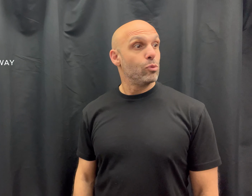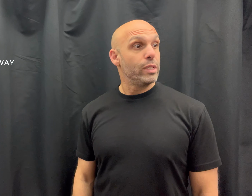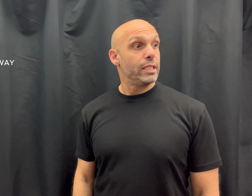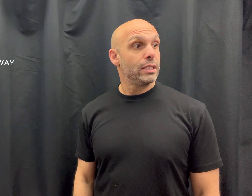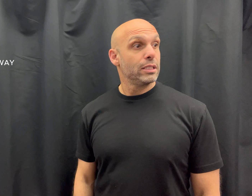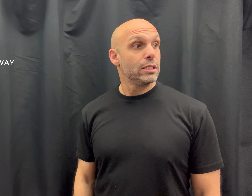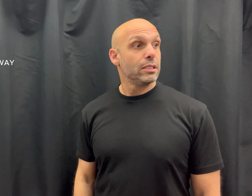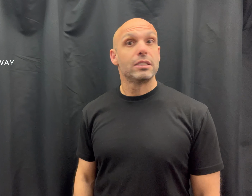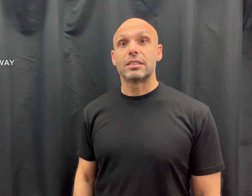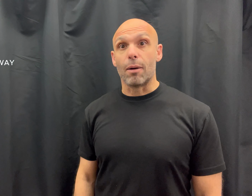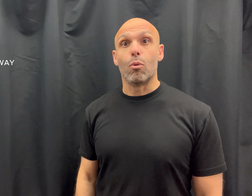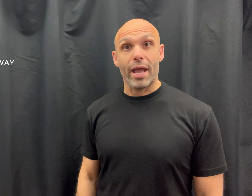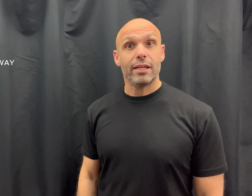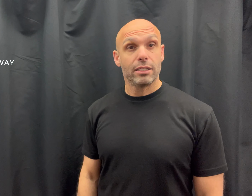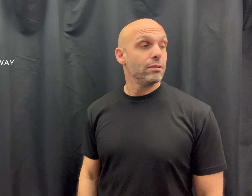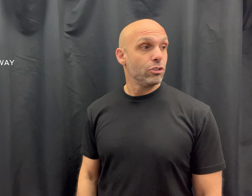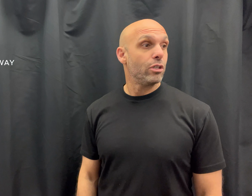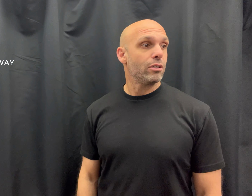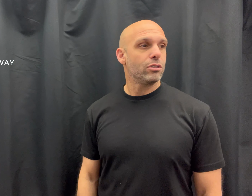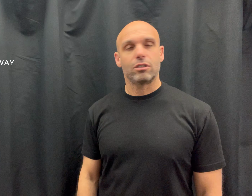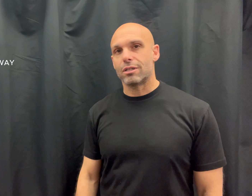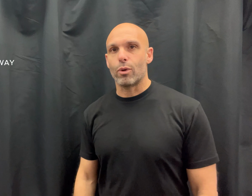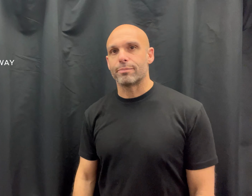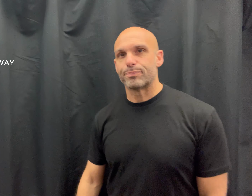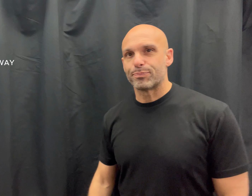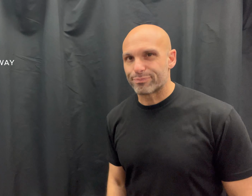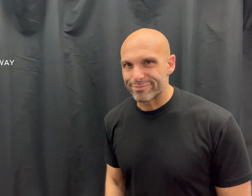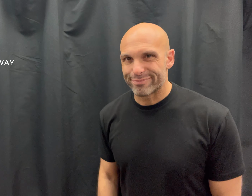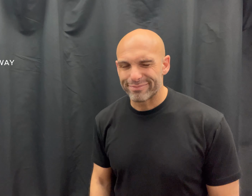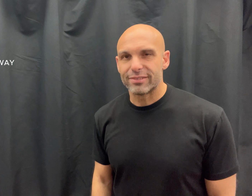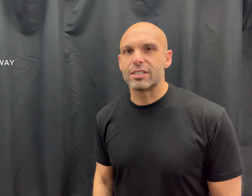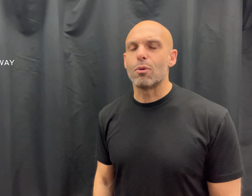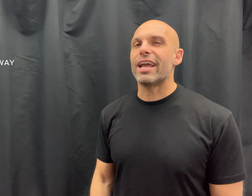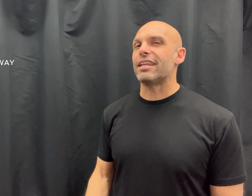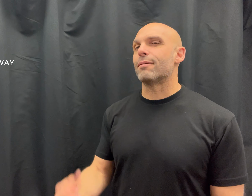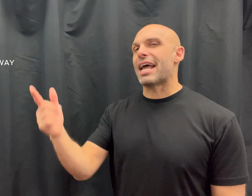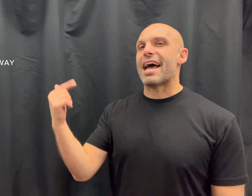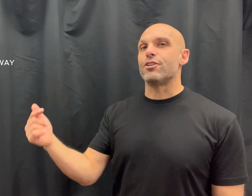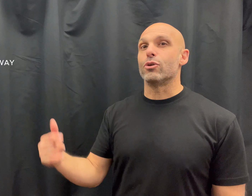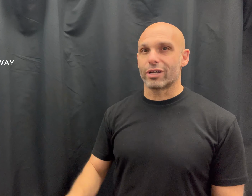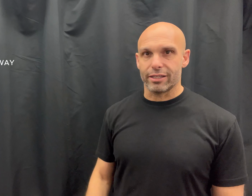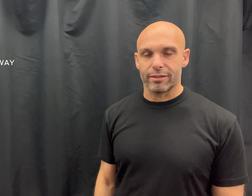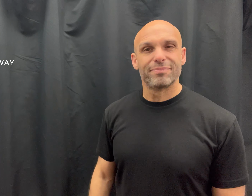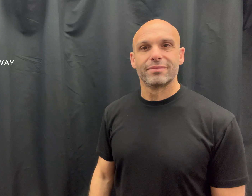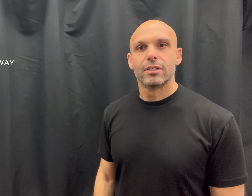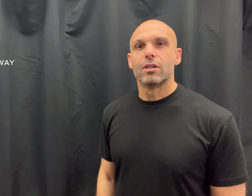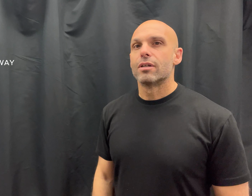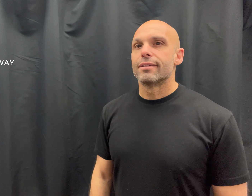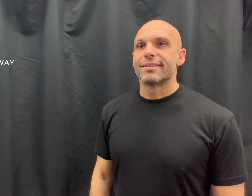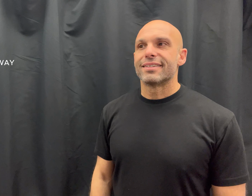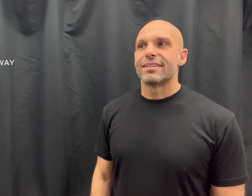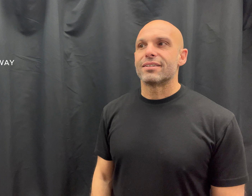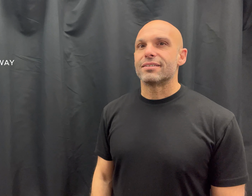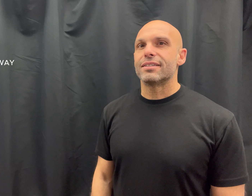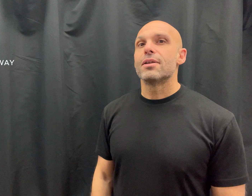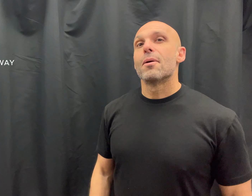Subway, subway. Sure, subway. Subway, and then I'm gonna add New York in there. All right.